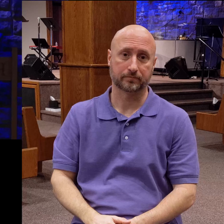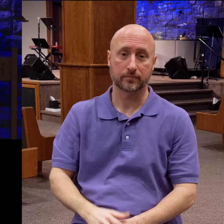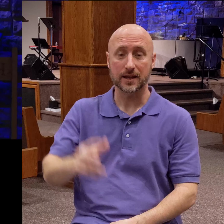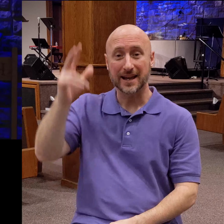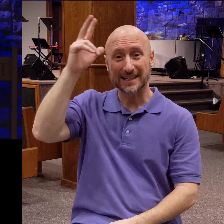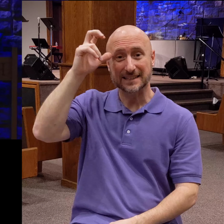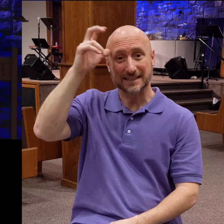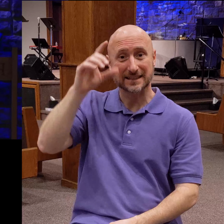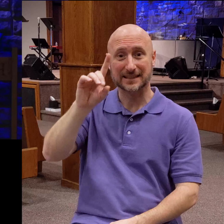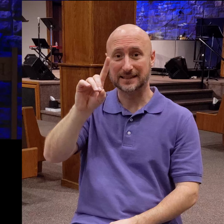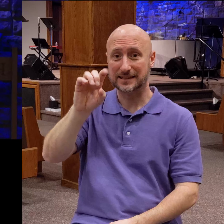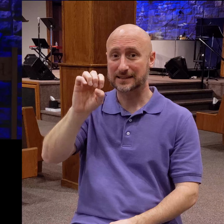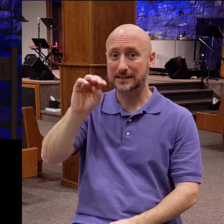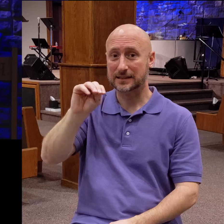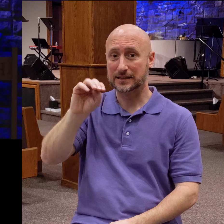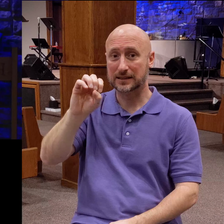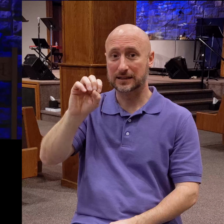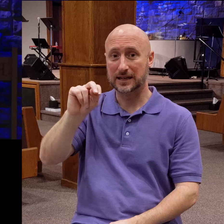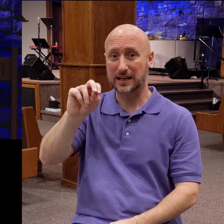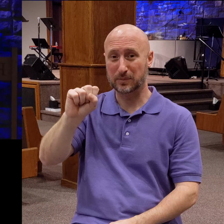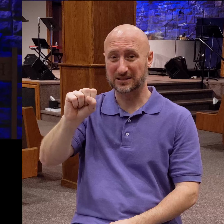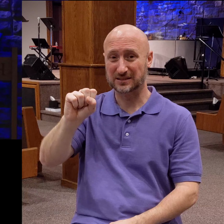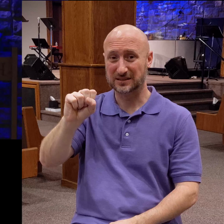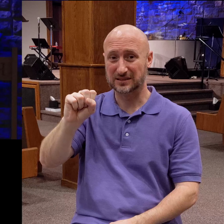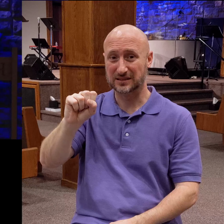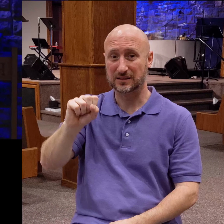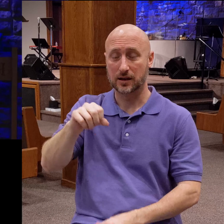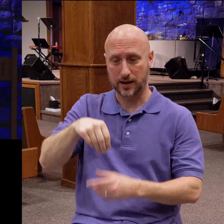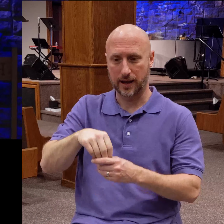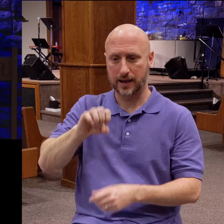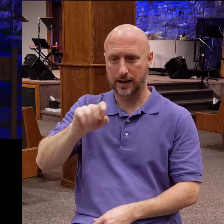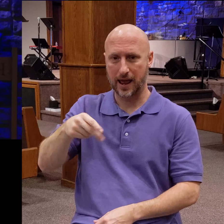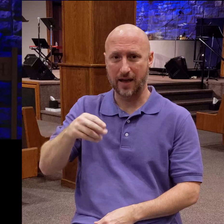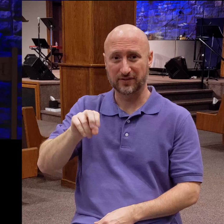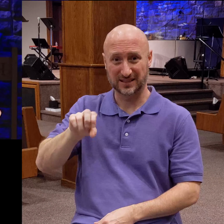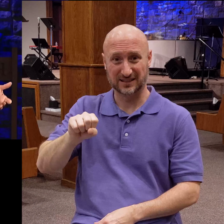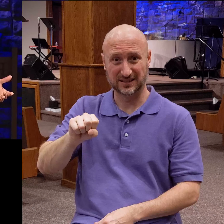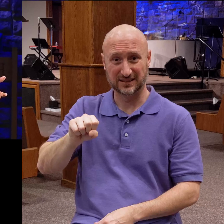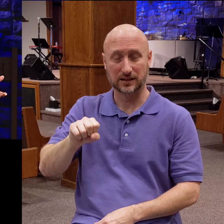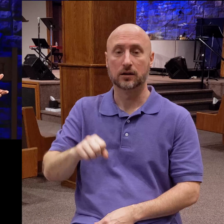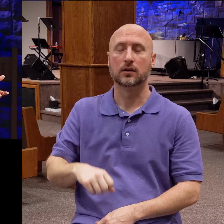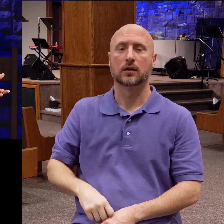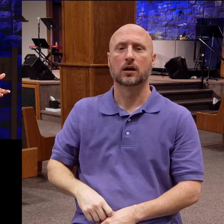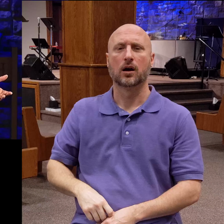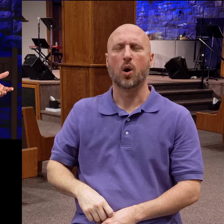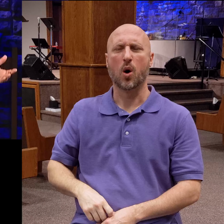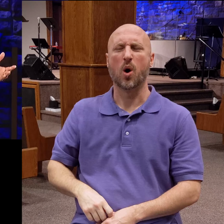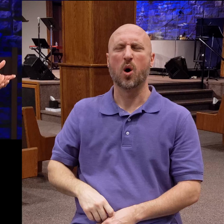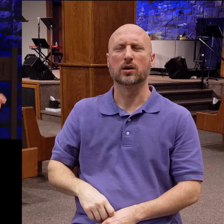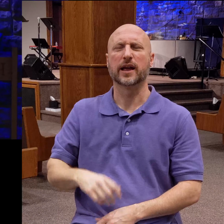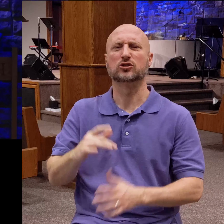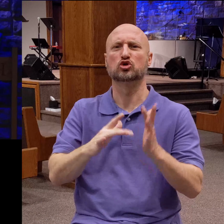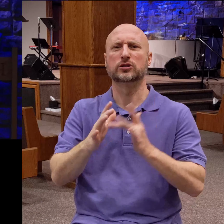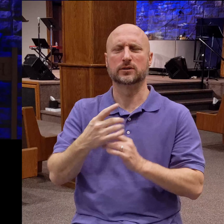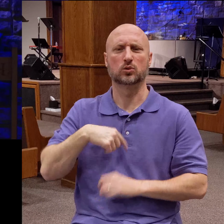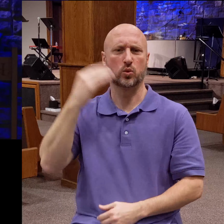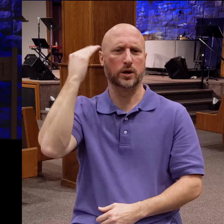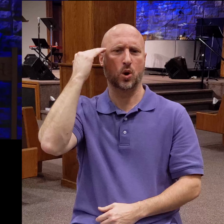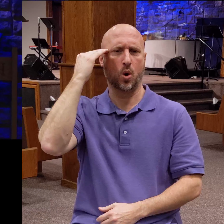The demons in Ephesus said to the seven sons of Sceva, hey, Jesus, we know. They